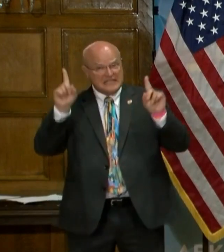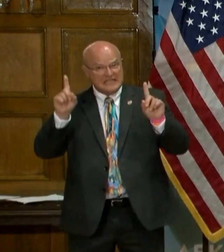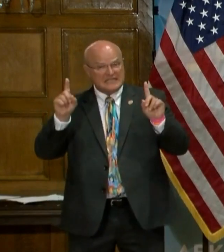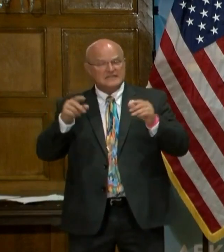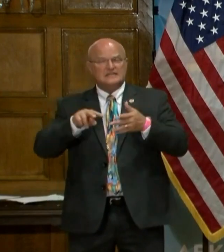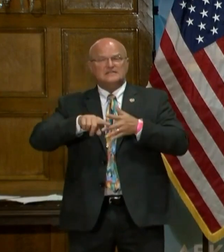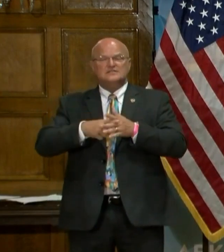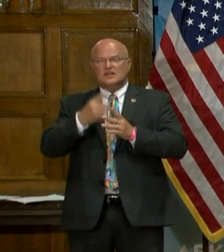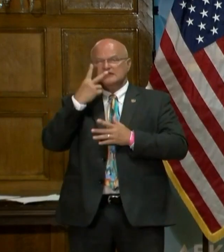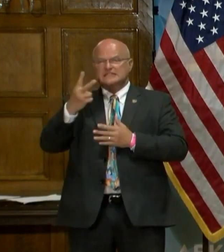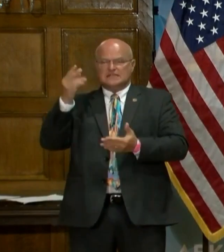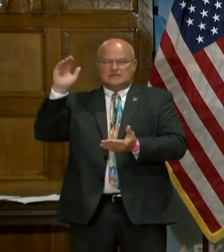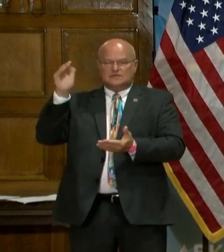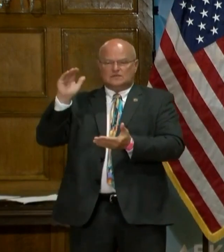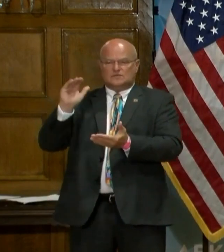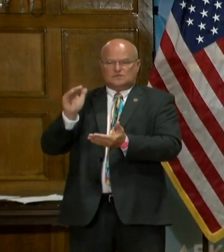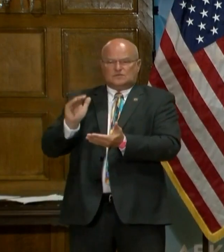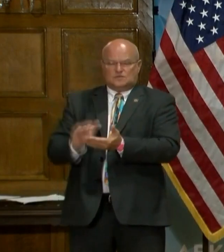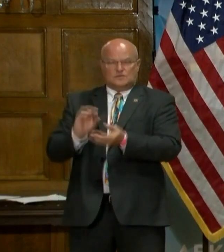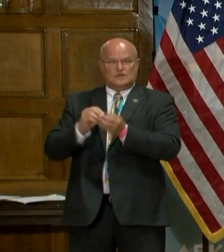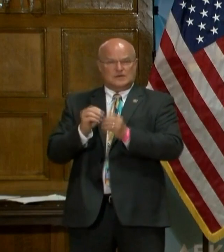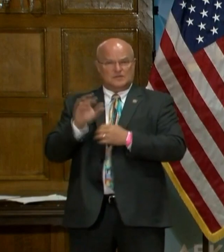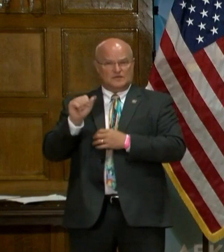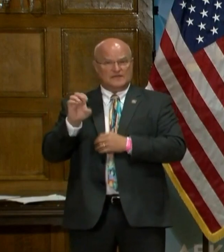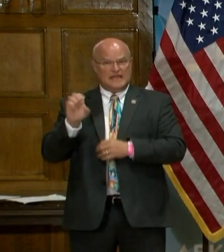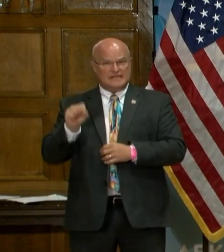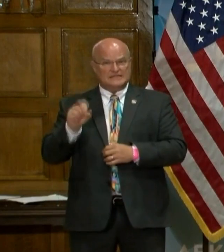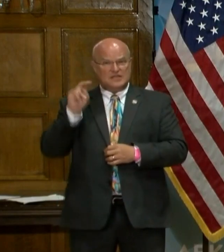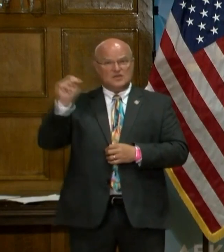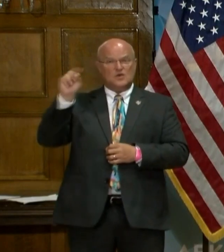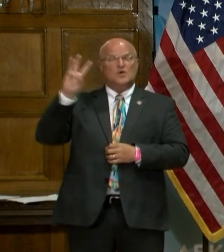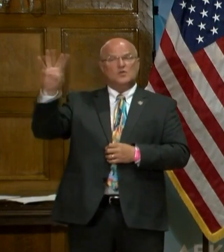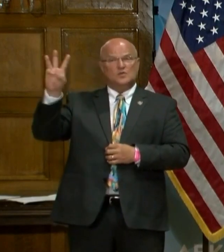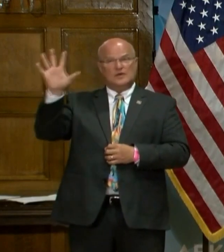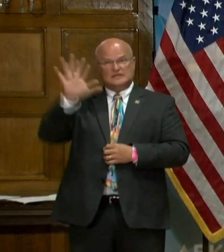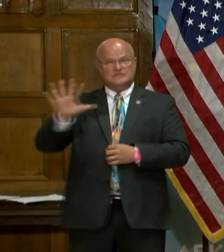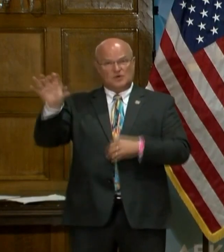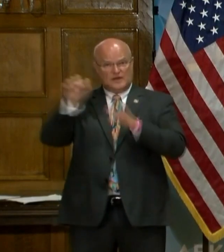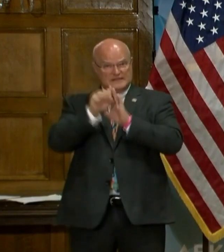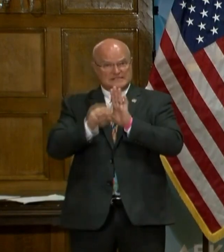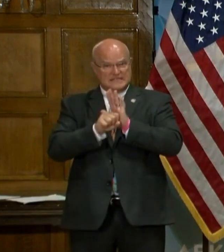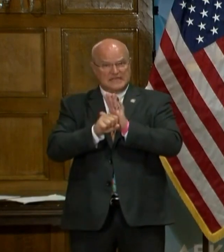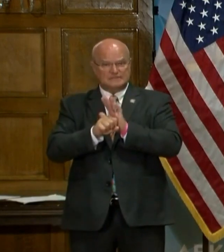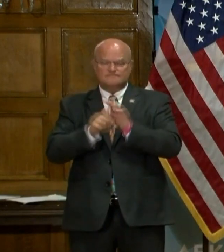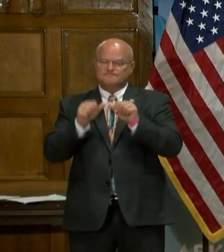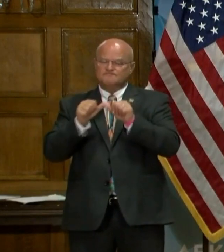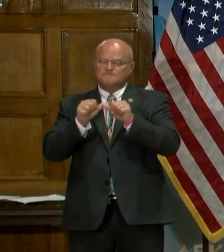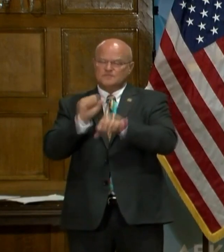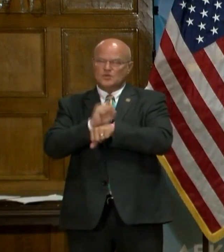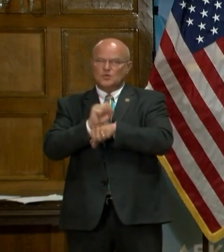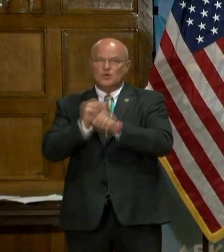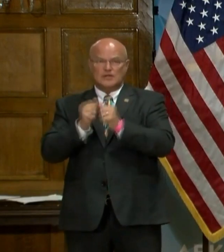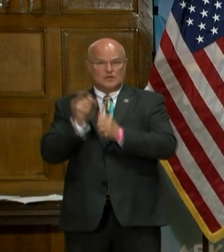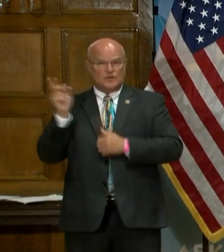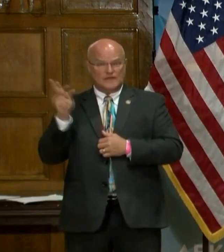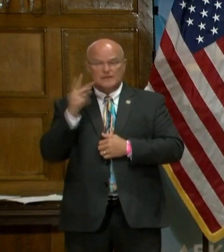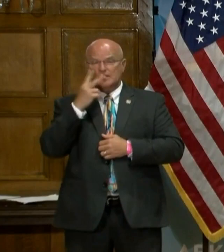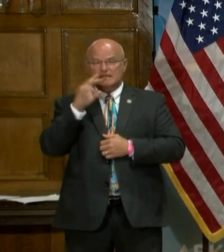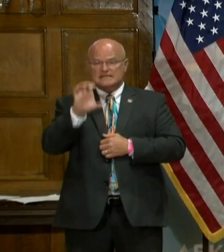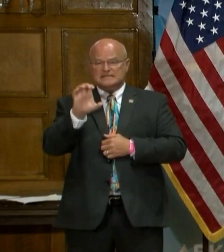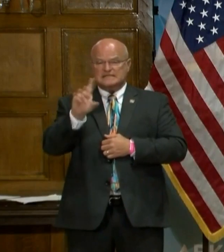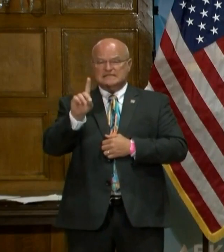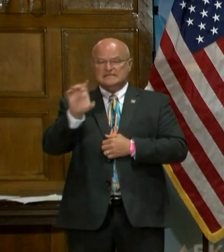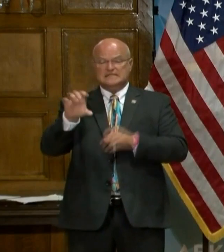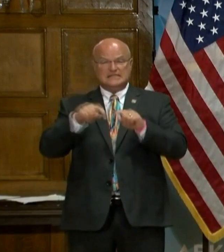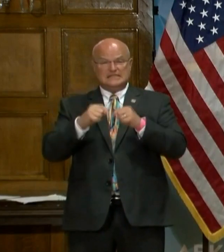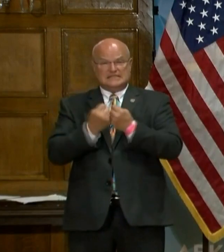starting to see a decrease in the number of cases in the northwest part of the state. We'll continue working with them. The CDC